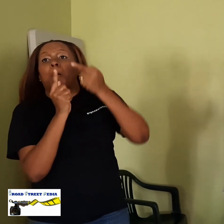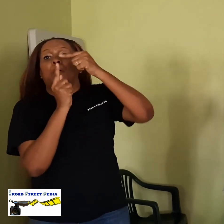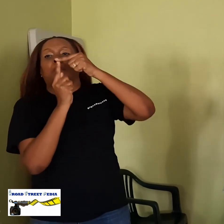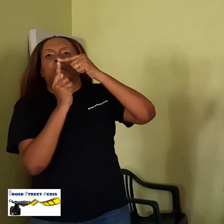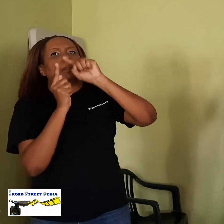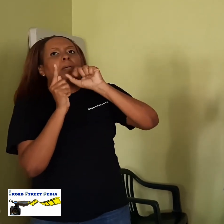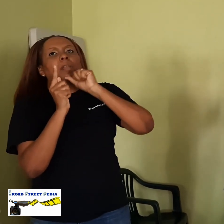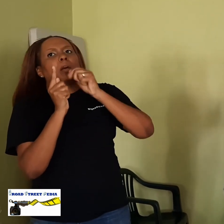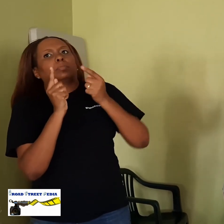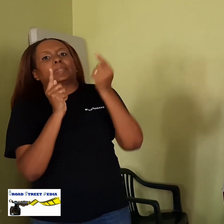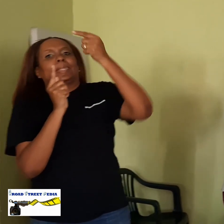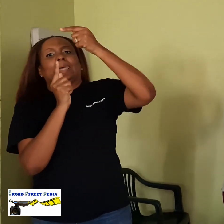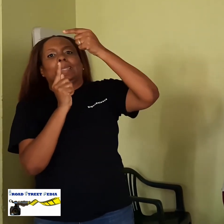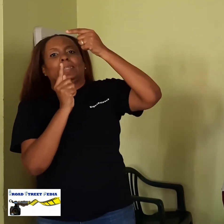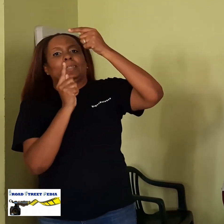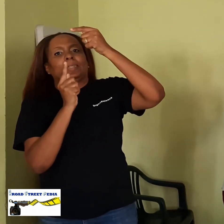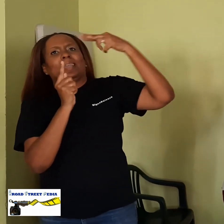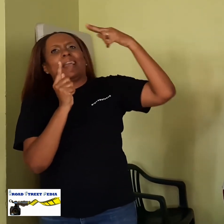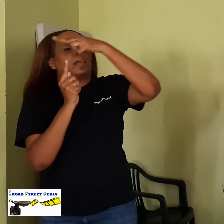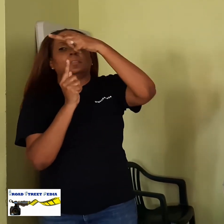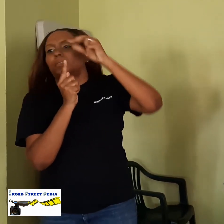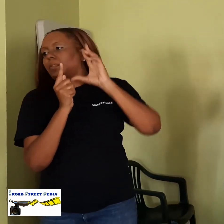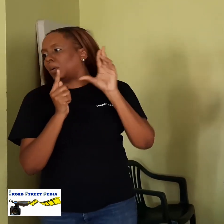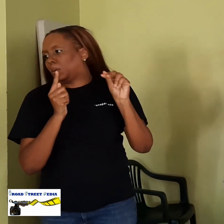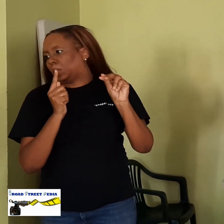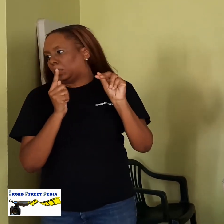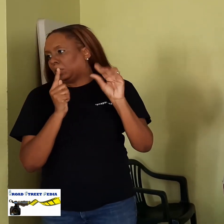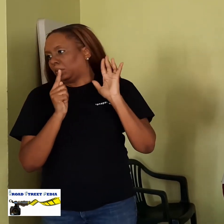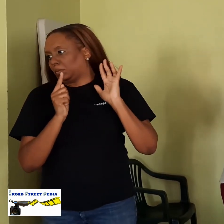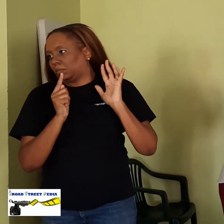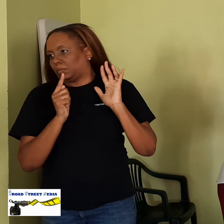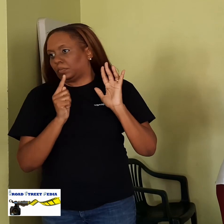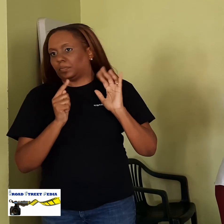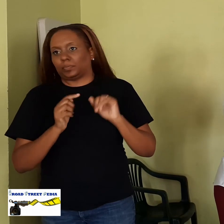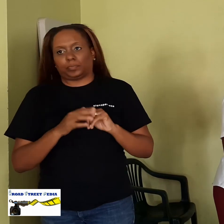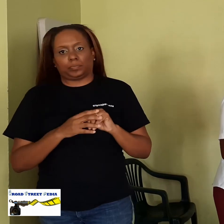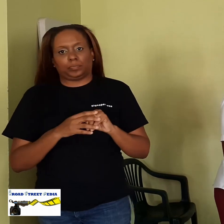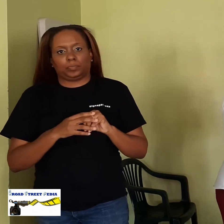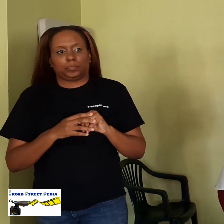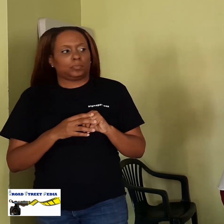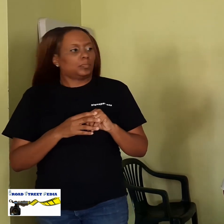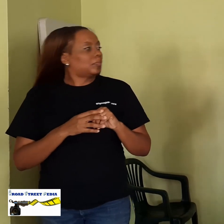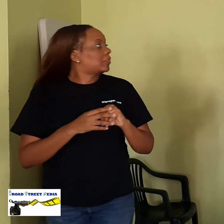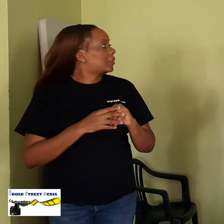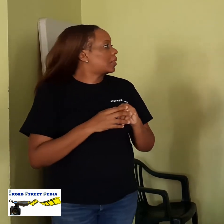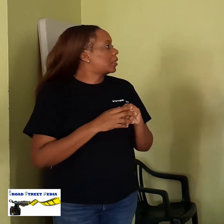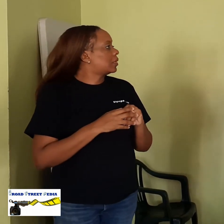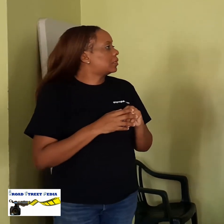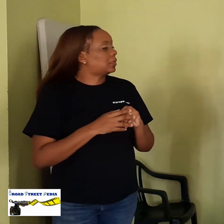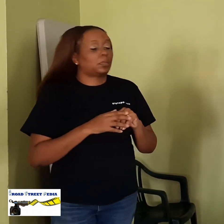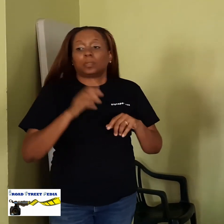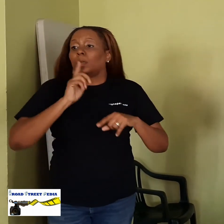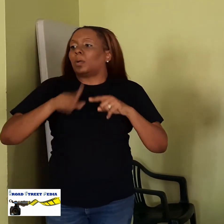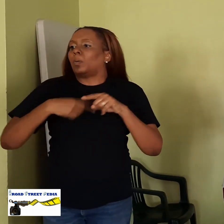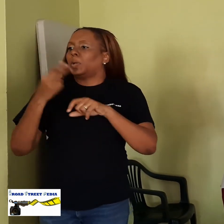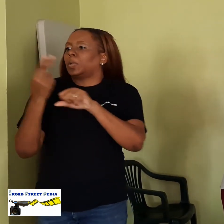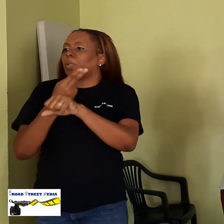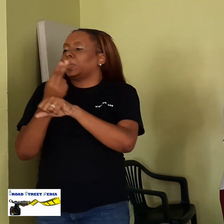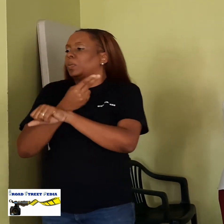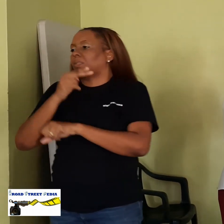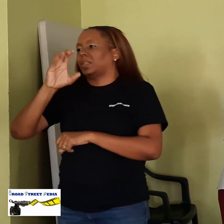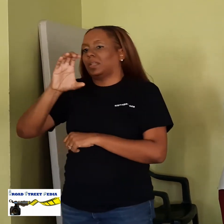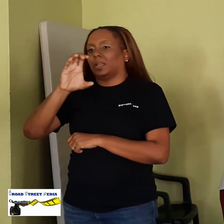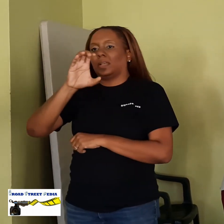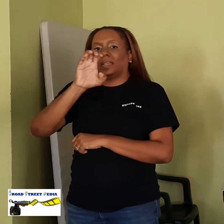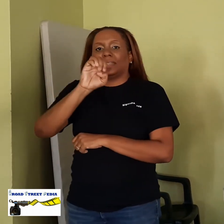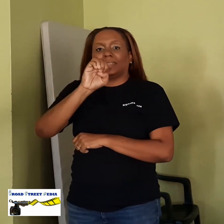high, it means you are removing a lot of the stalk, because when we use parsley and celery, we use